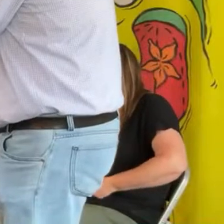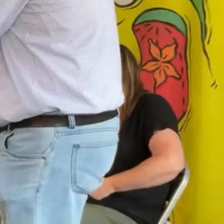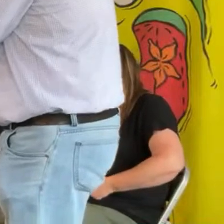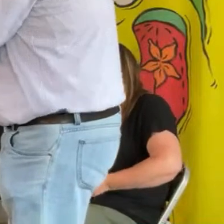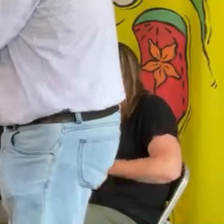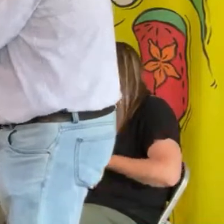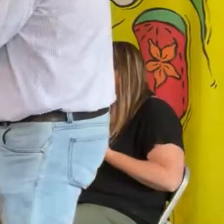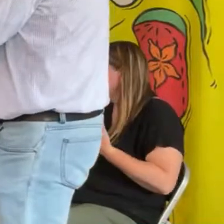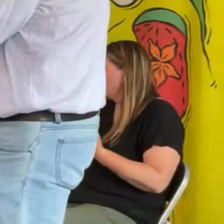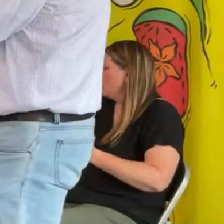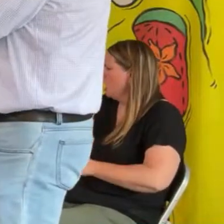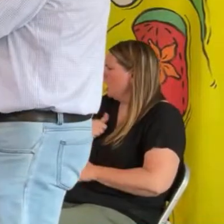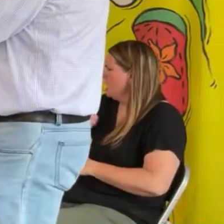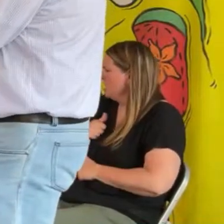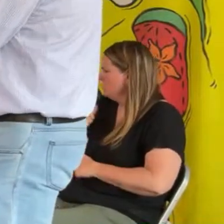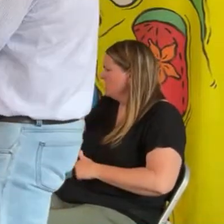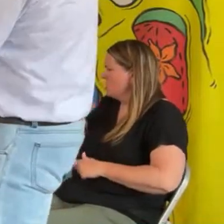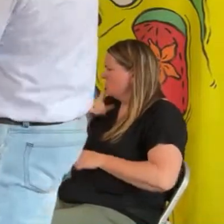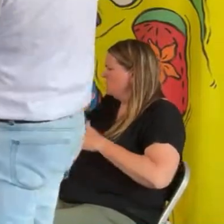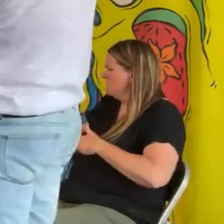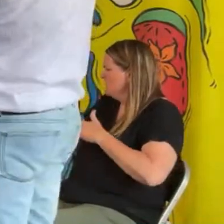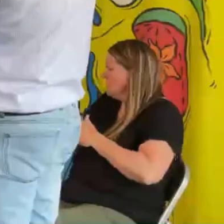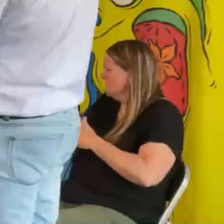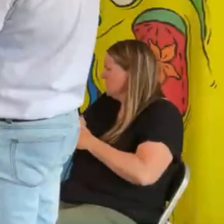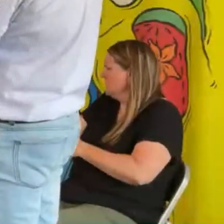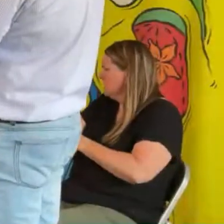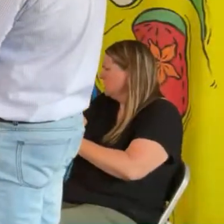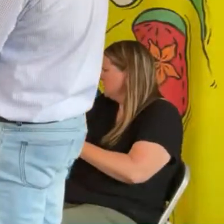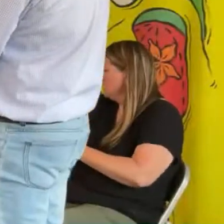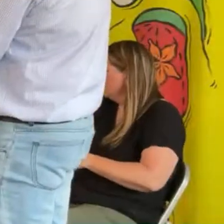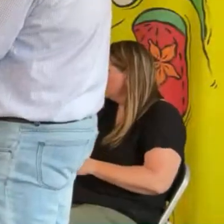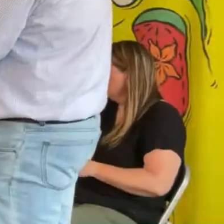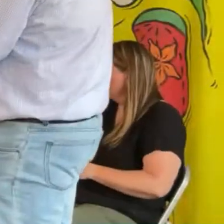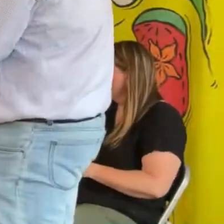squadron's gorging and so on. Sergeant disperses immediately!